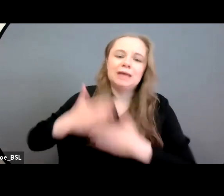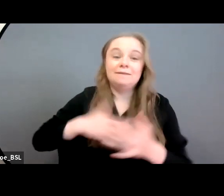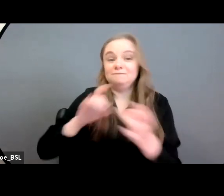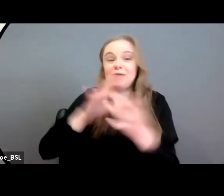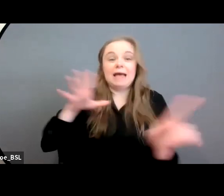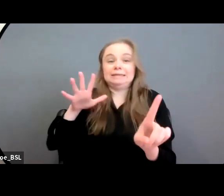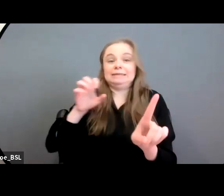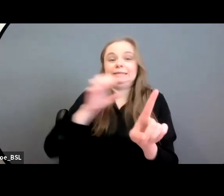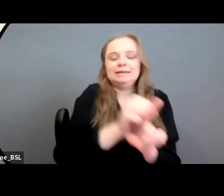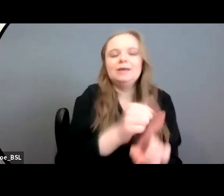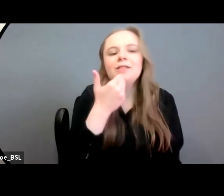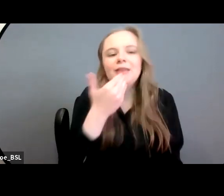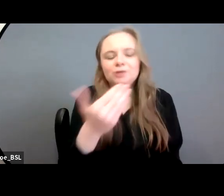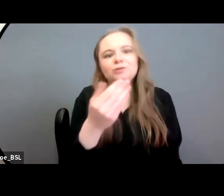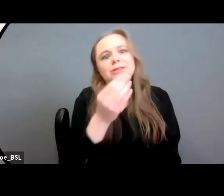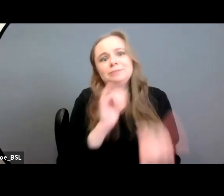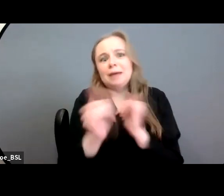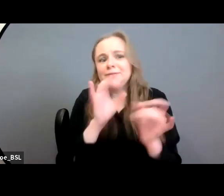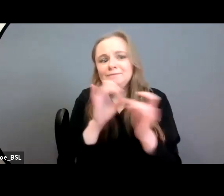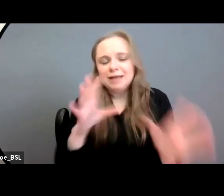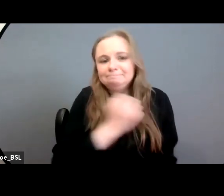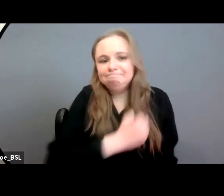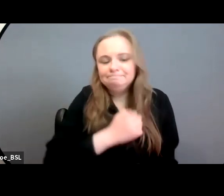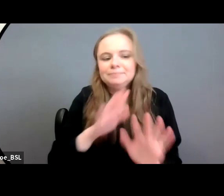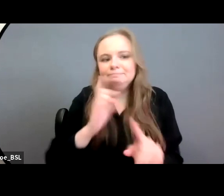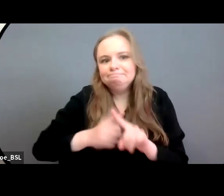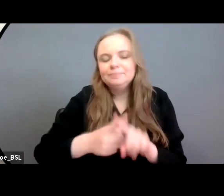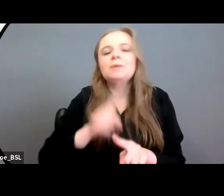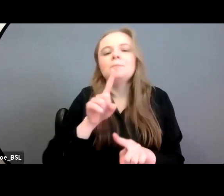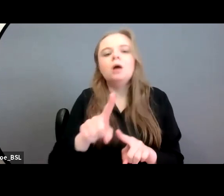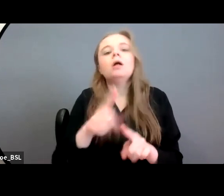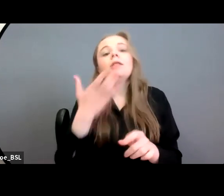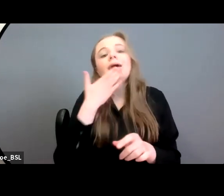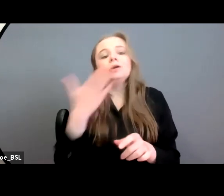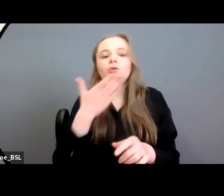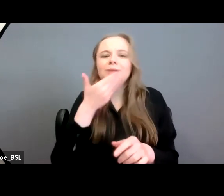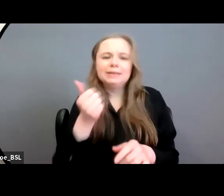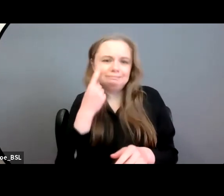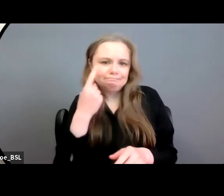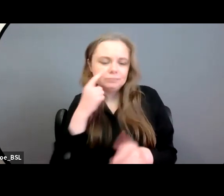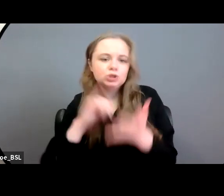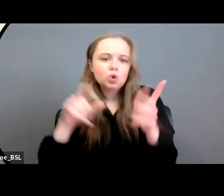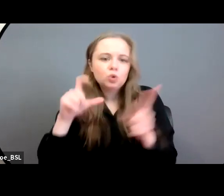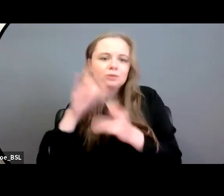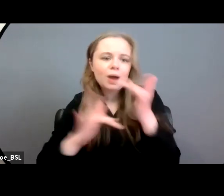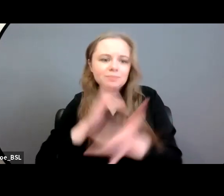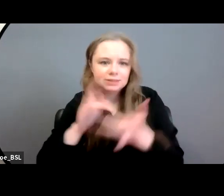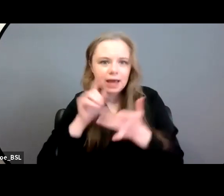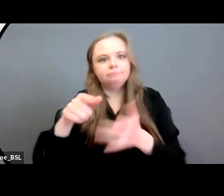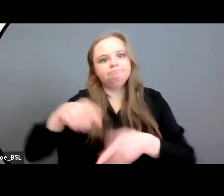we sometimes went a little bit fast. So apologies again for that. Thank you so much. Do check out the Snowden website for a bit more